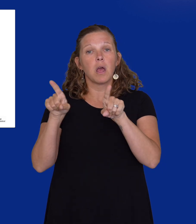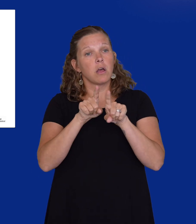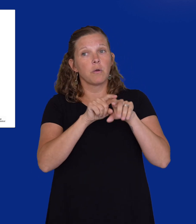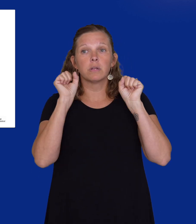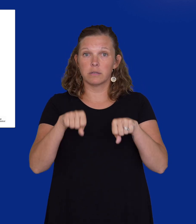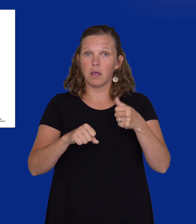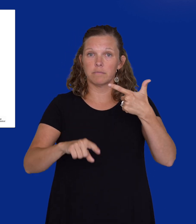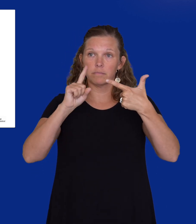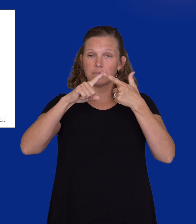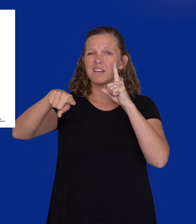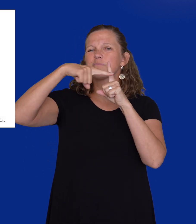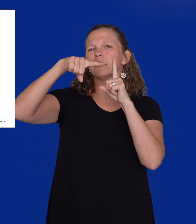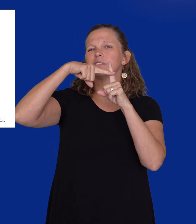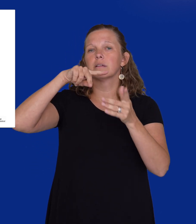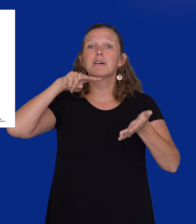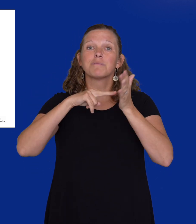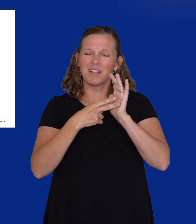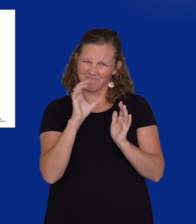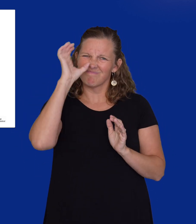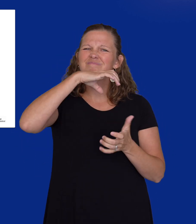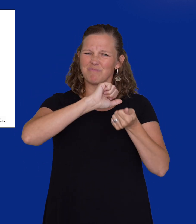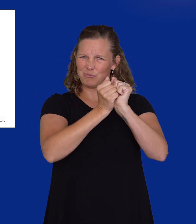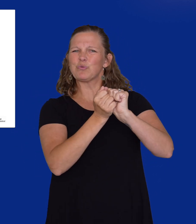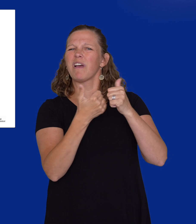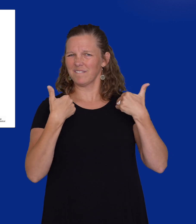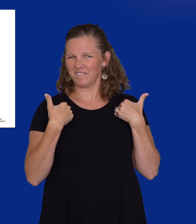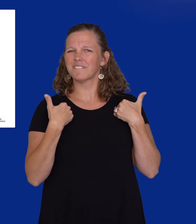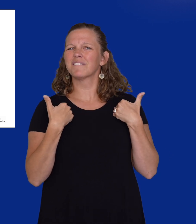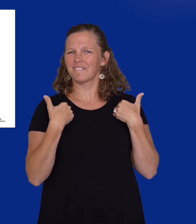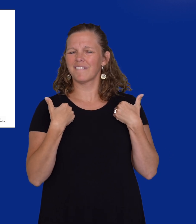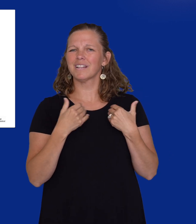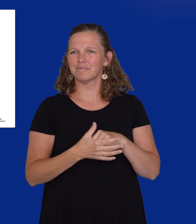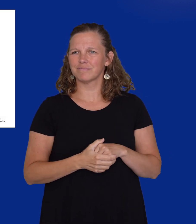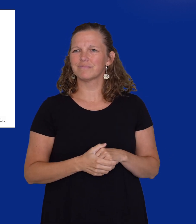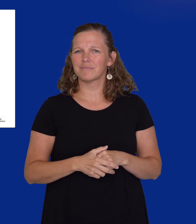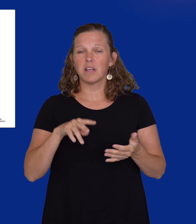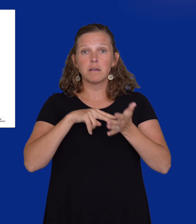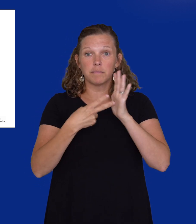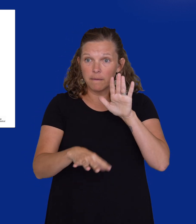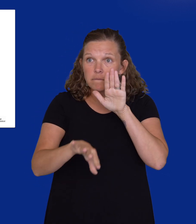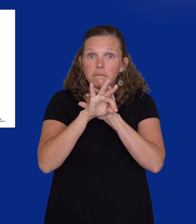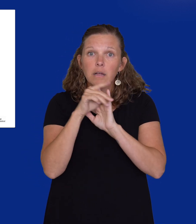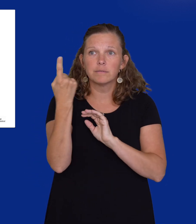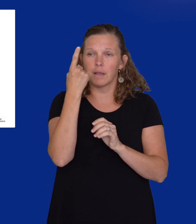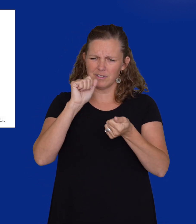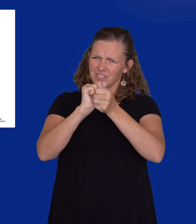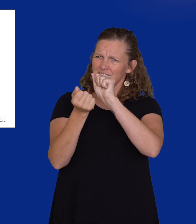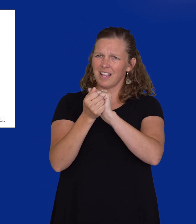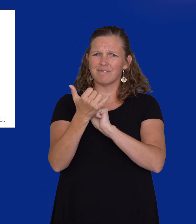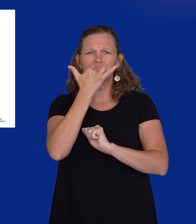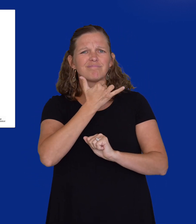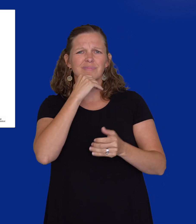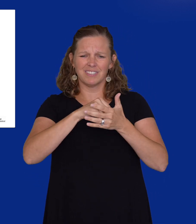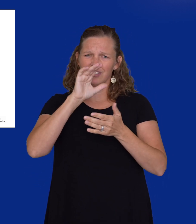We can also find a positive or abnormal result, which just means that we found a change